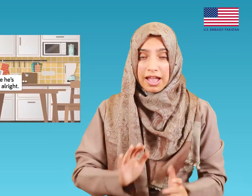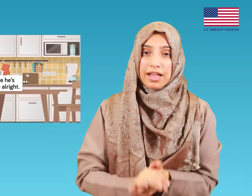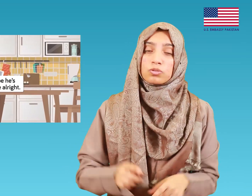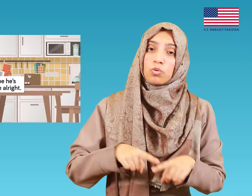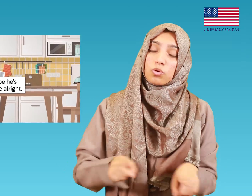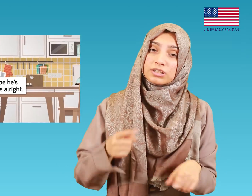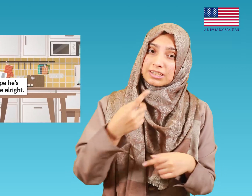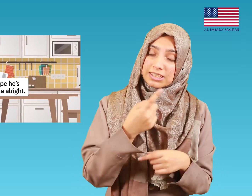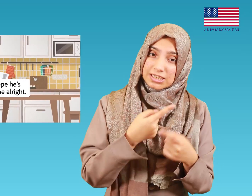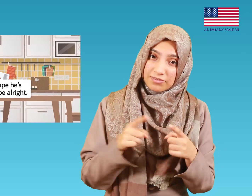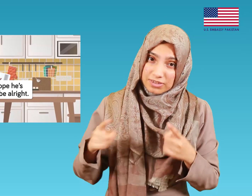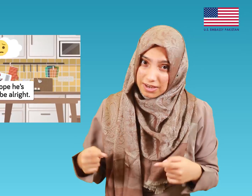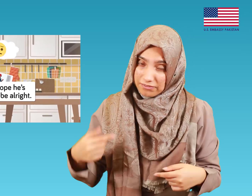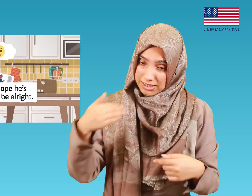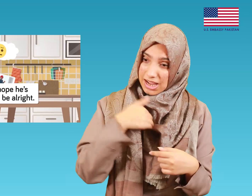well.